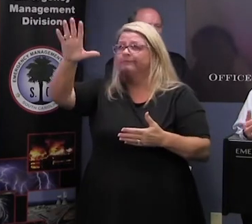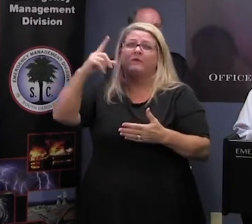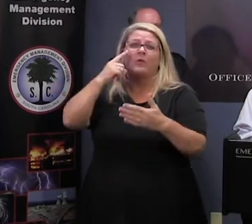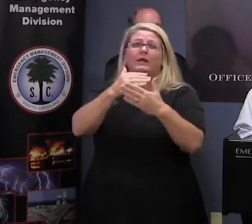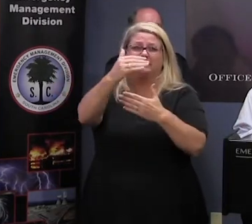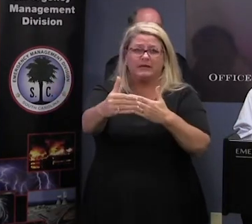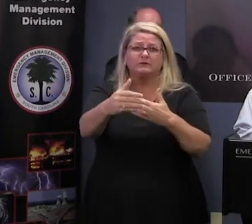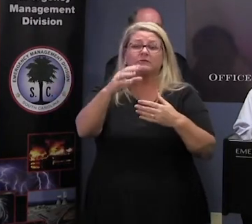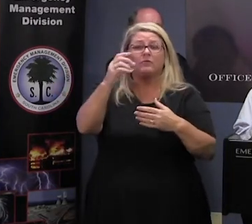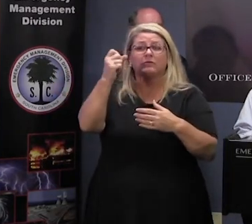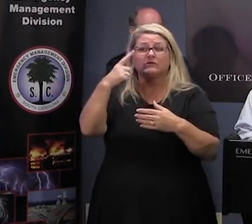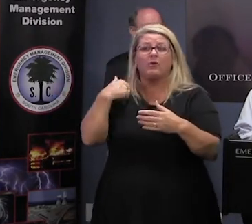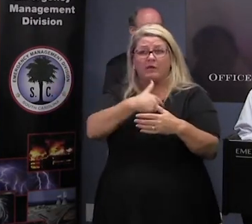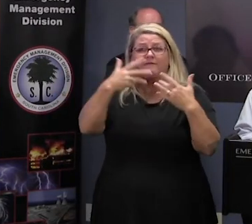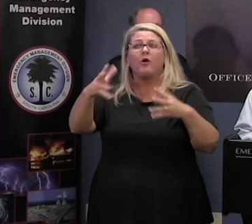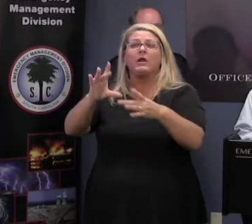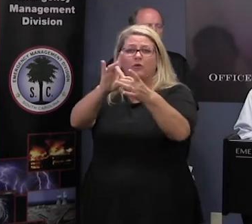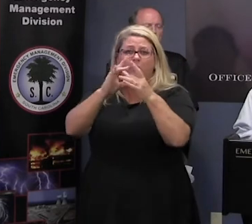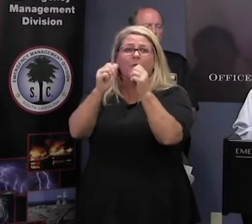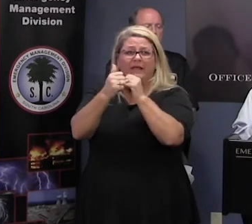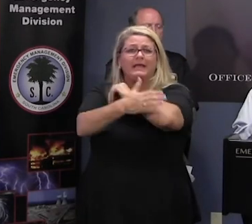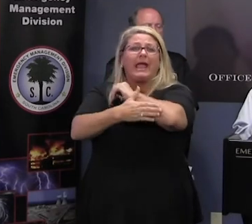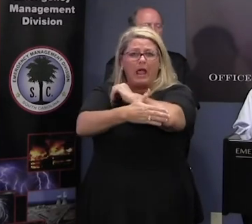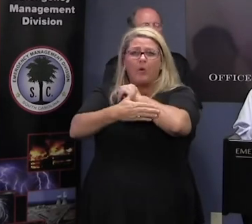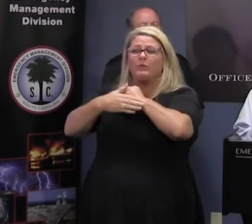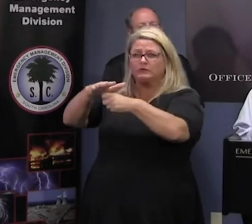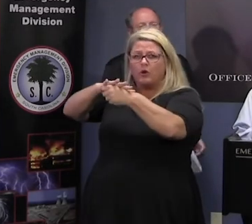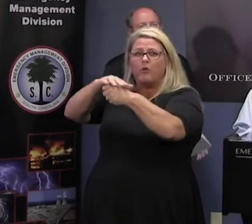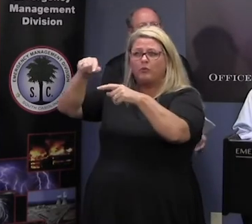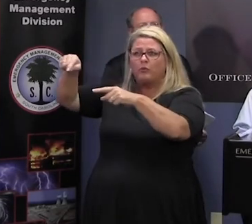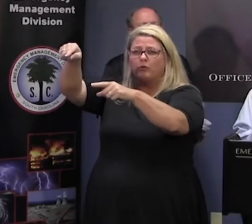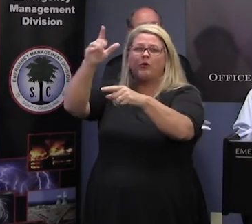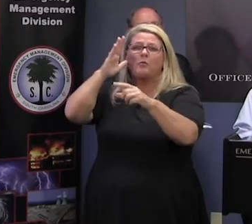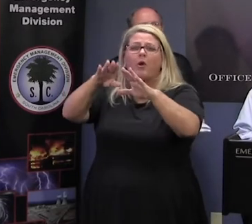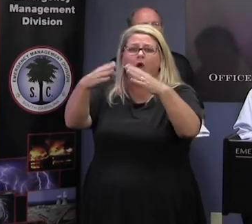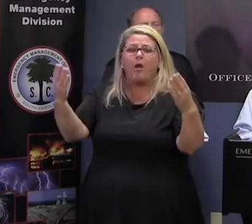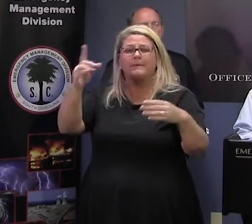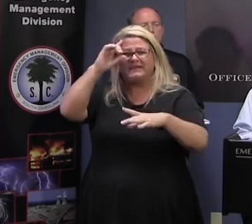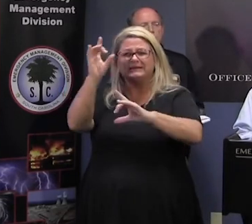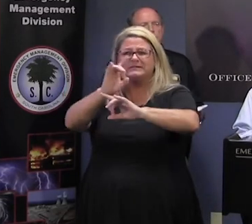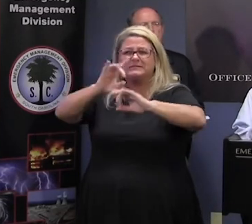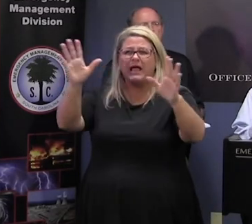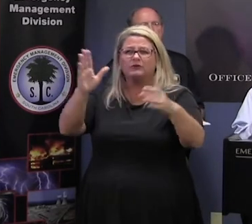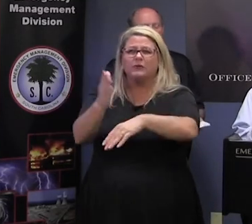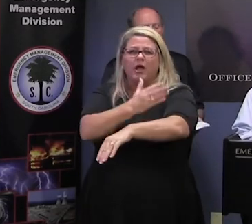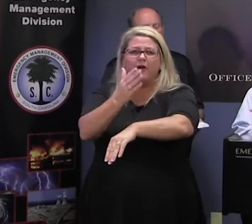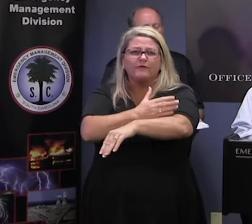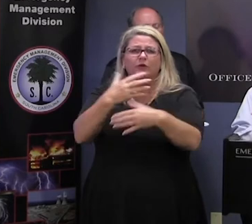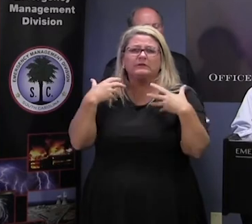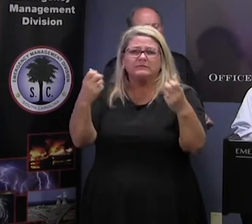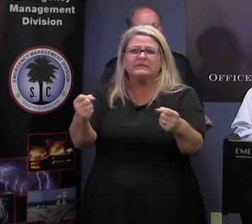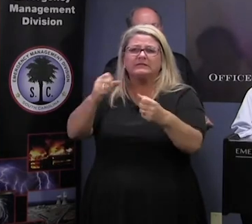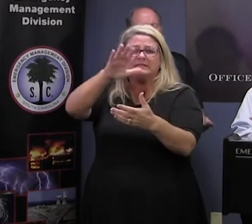few days, we've already begun coordinating with the counties. We will be opening what are called disaster recovery centers. That's a state,